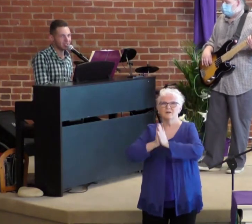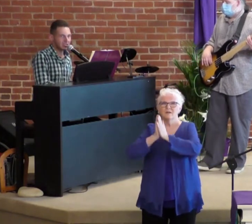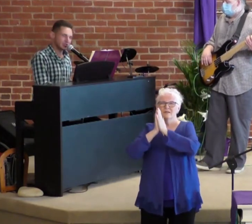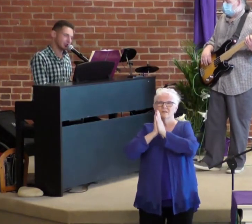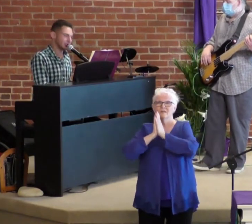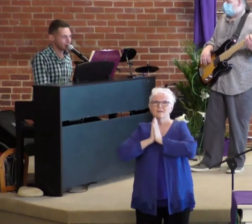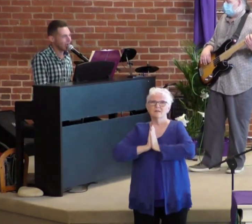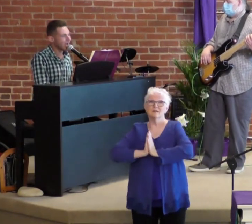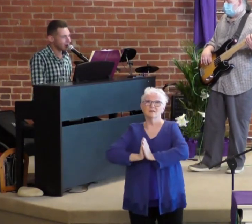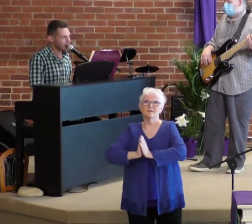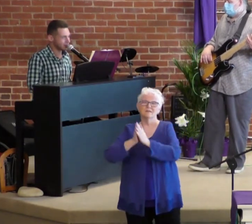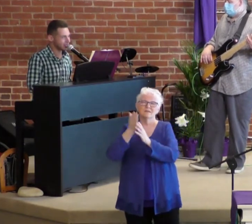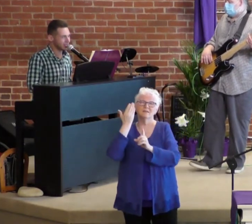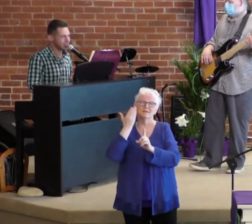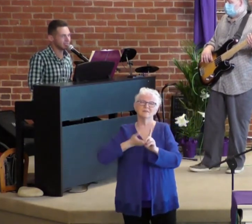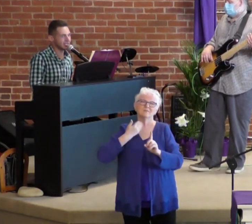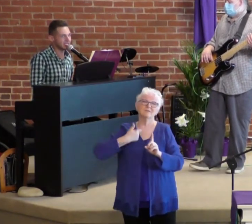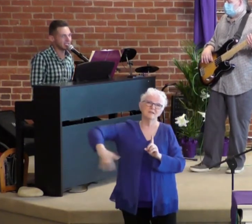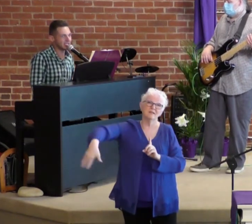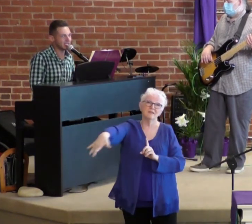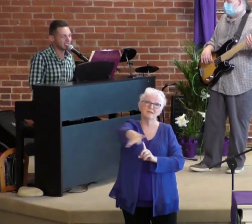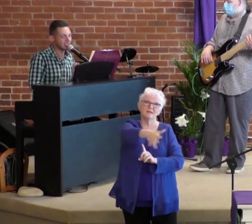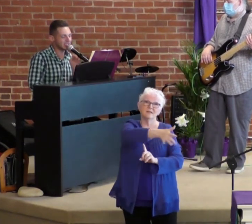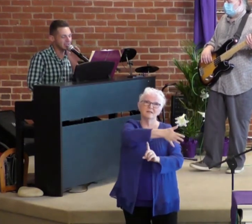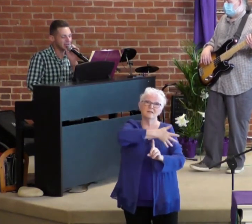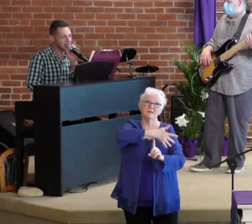prayer surrounding me.